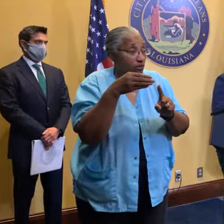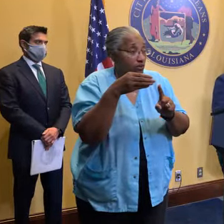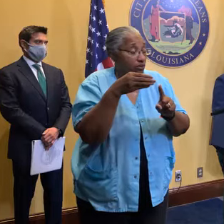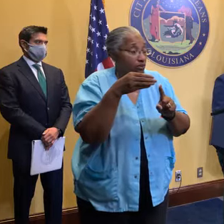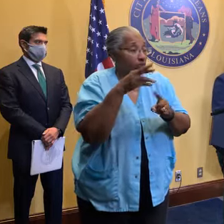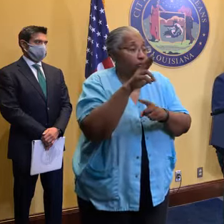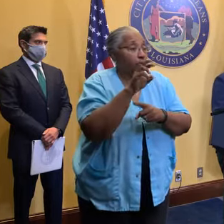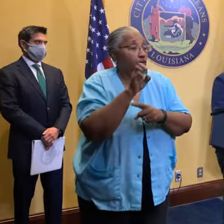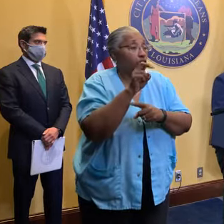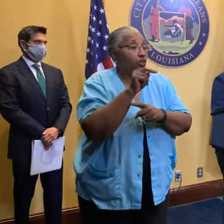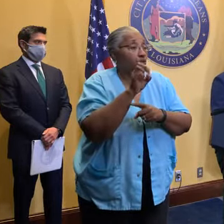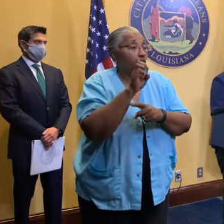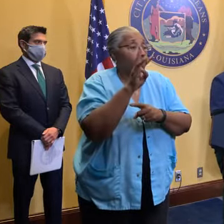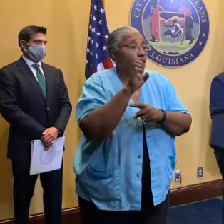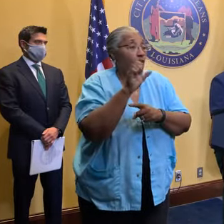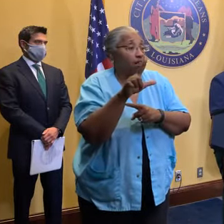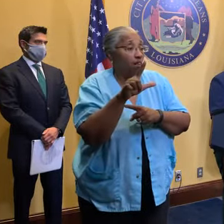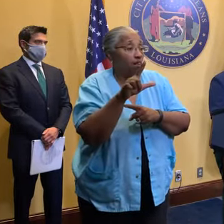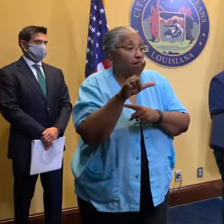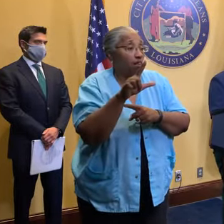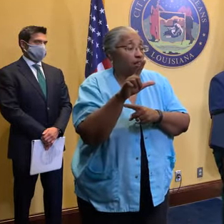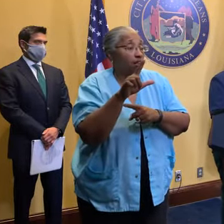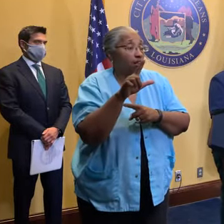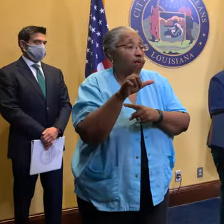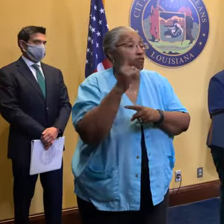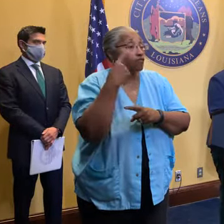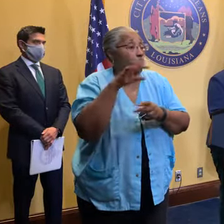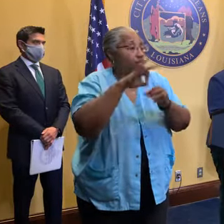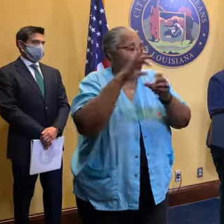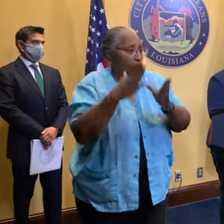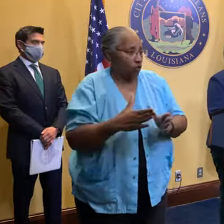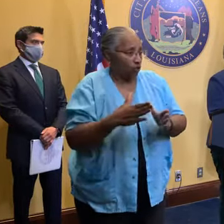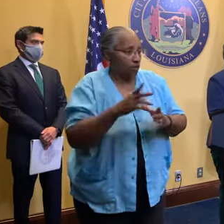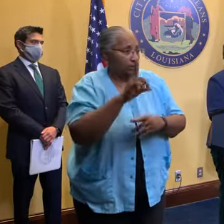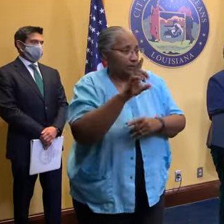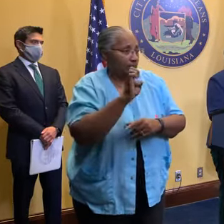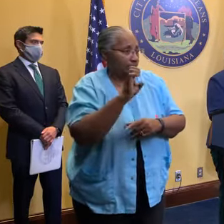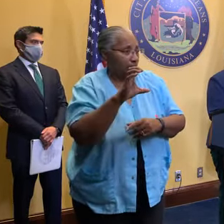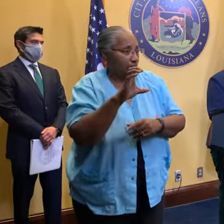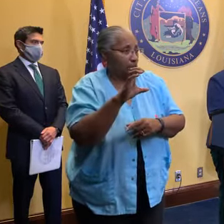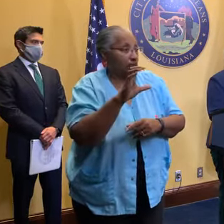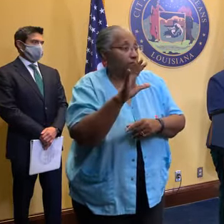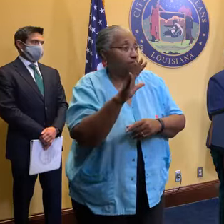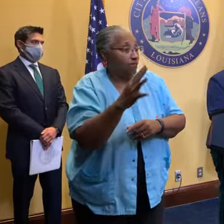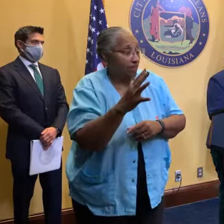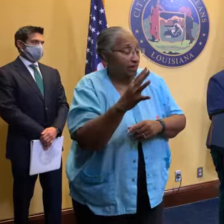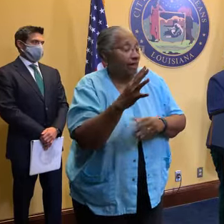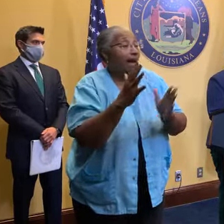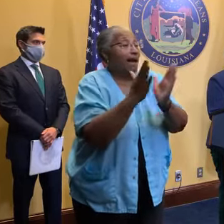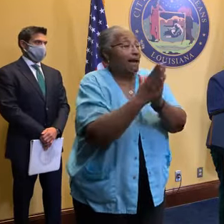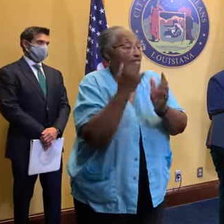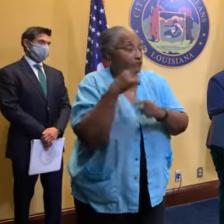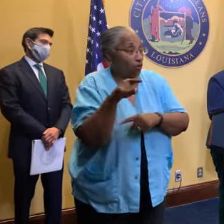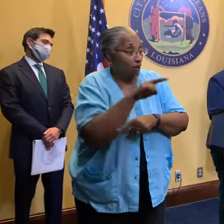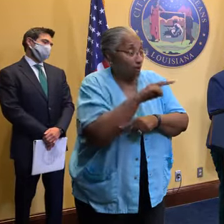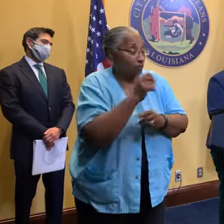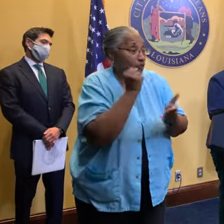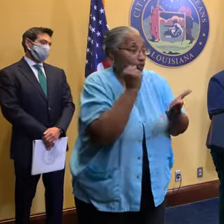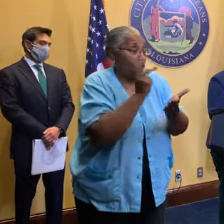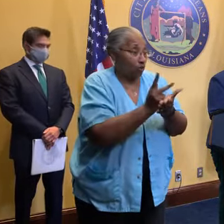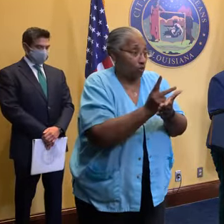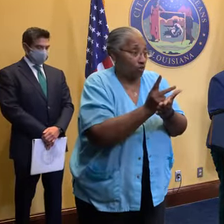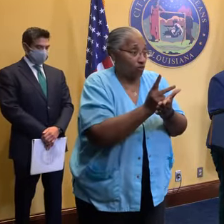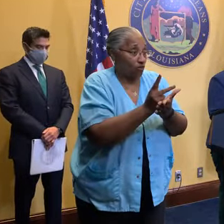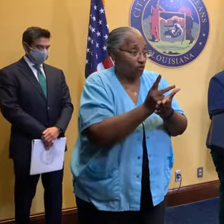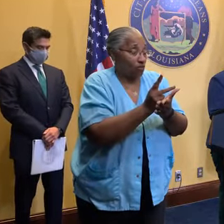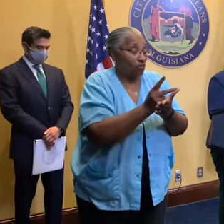will be going to the voters on December the 5th, asking for the voters to approve this